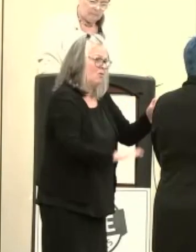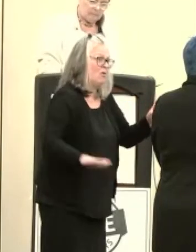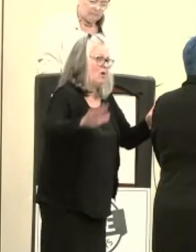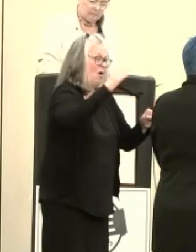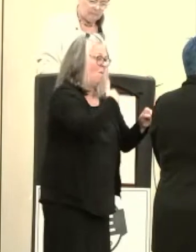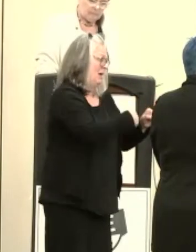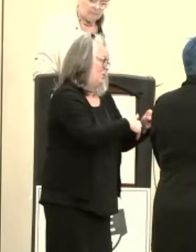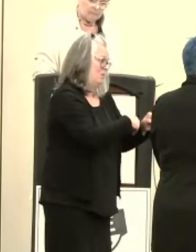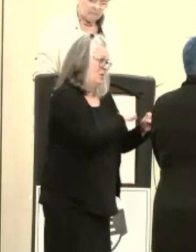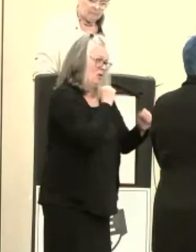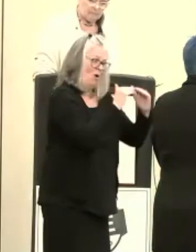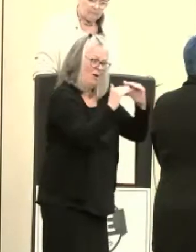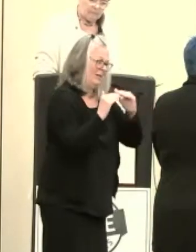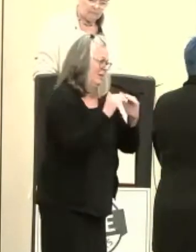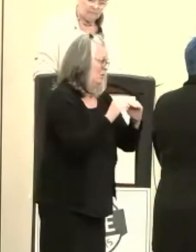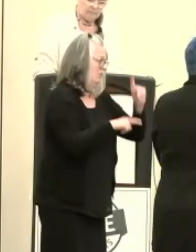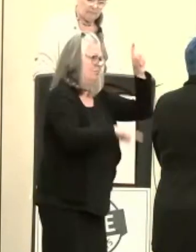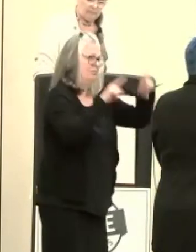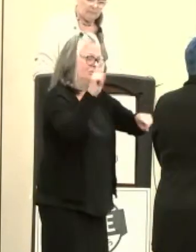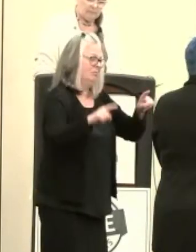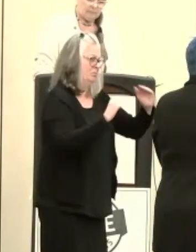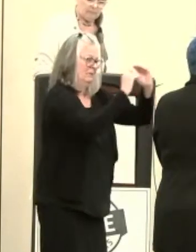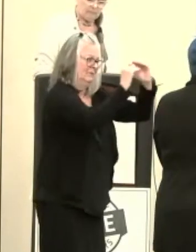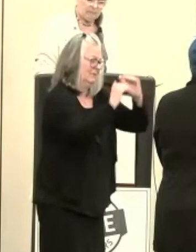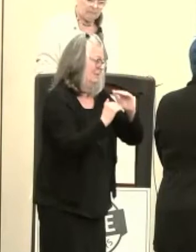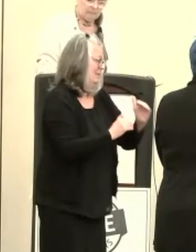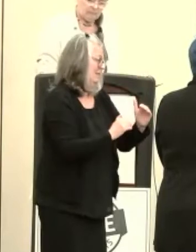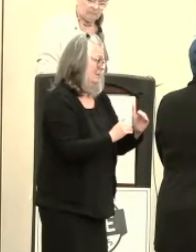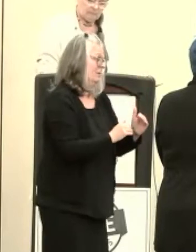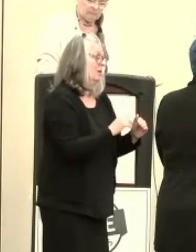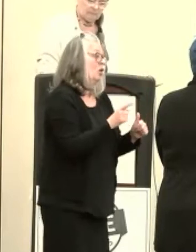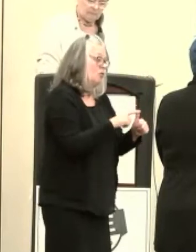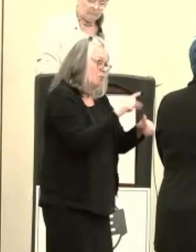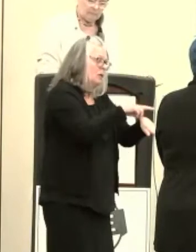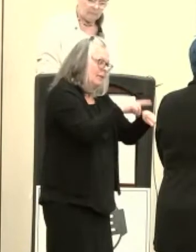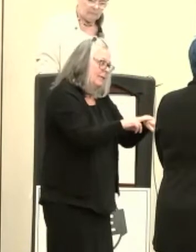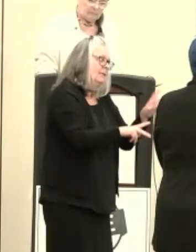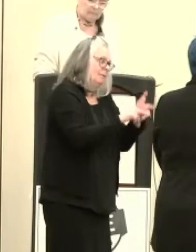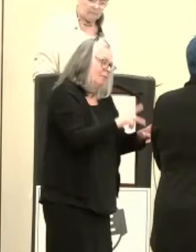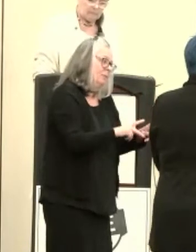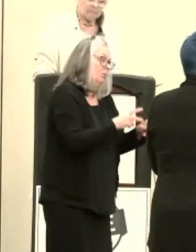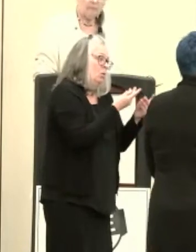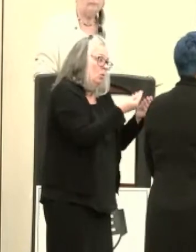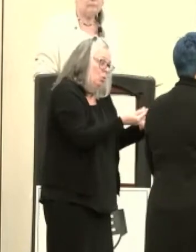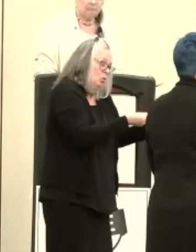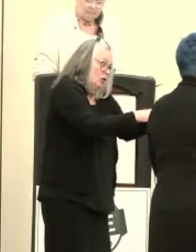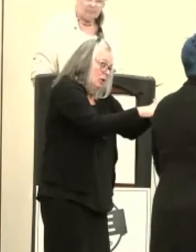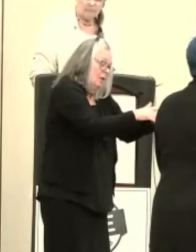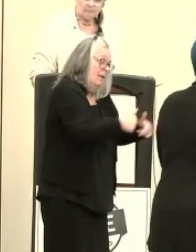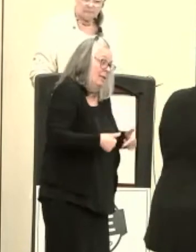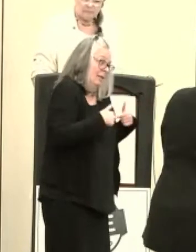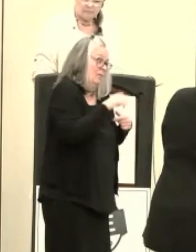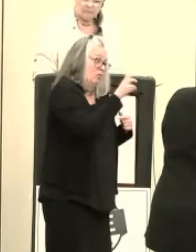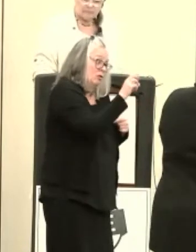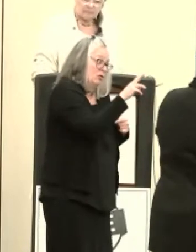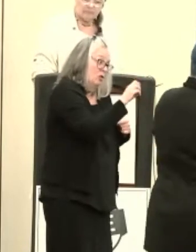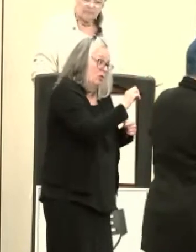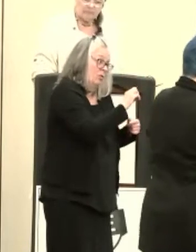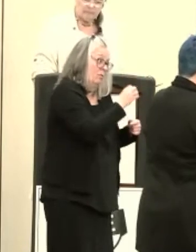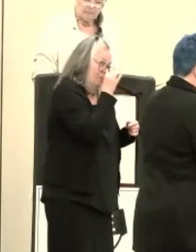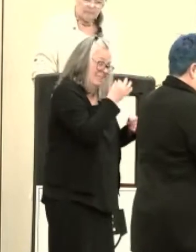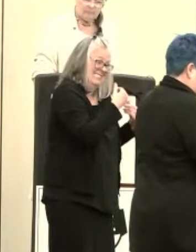inequities or lack of access that continues to be faced by First Nation Manitobans living on reserve? Thank you. Thank